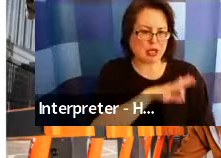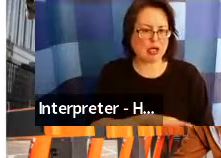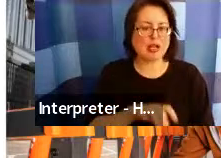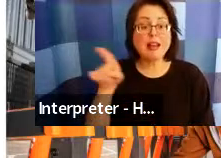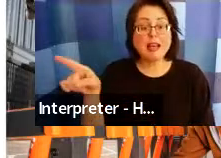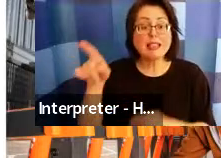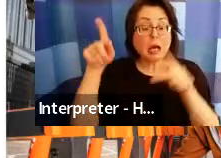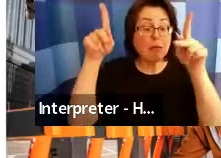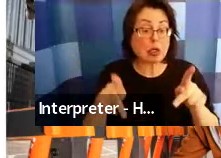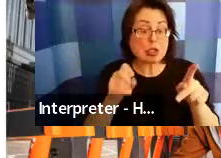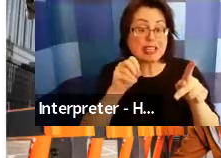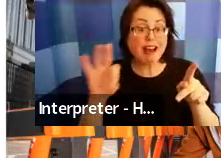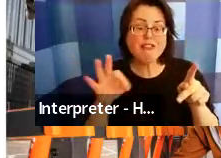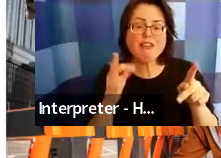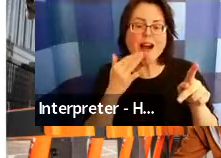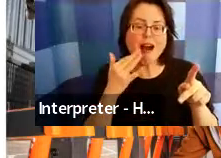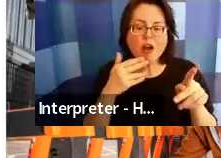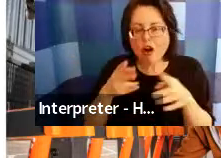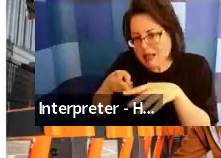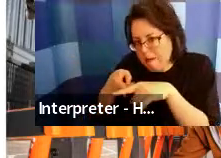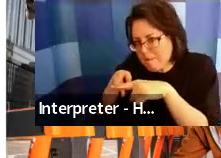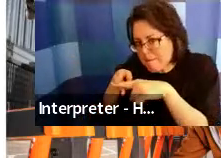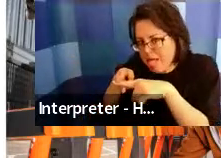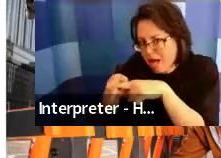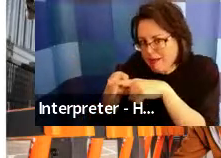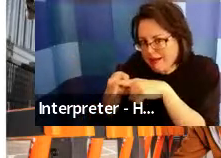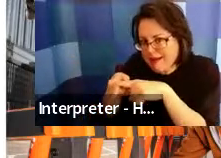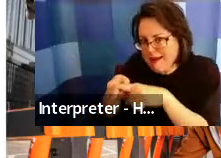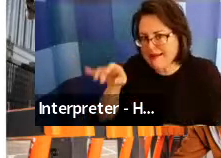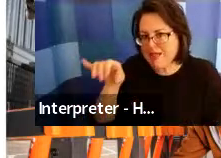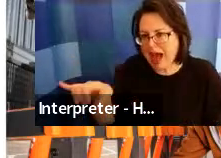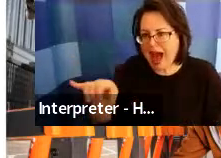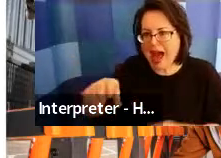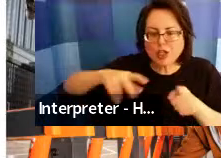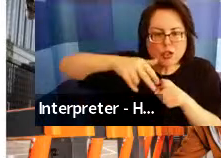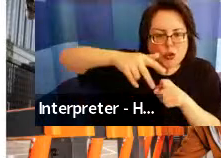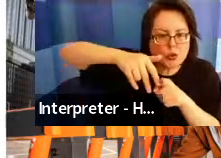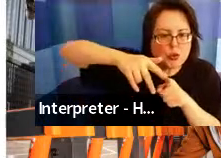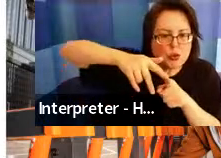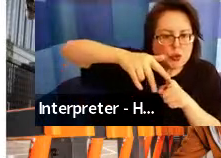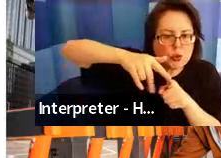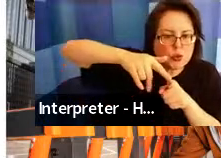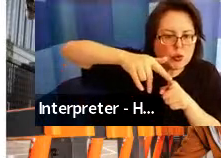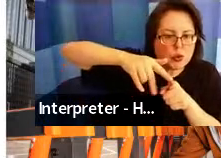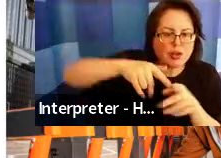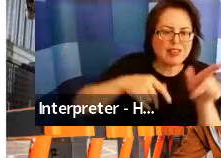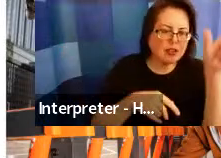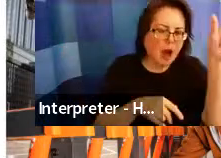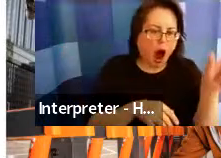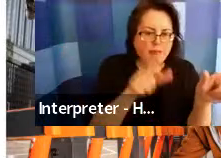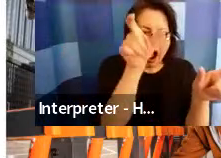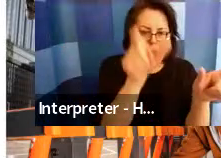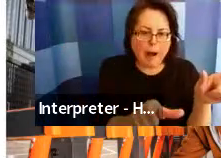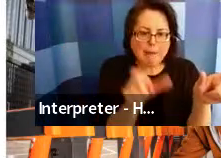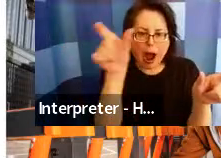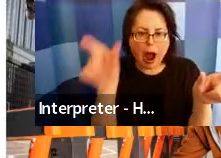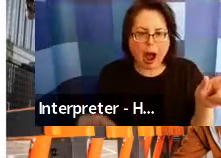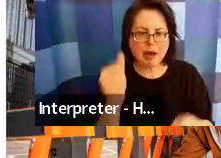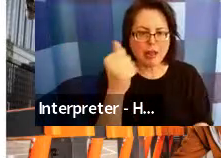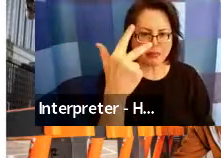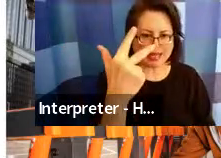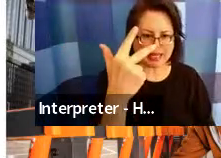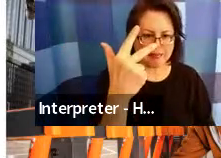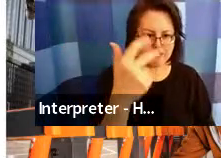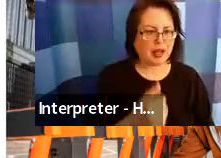color plugging in a scooter into one of our hubs. There are 3 columns on the slide. The first one is titled One Scooter